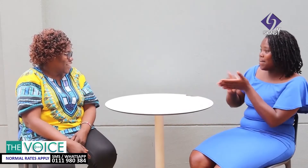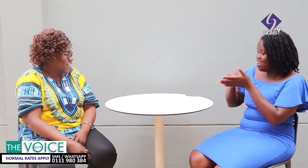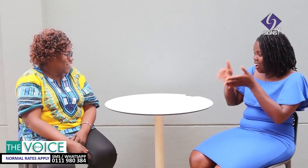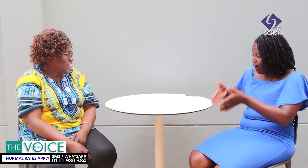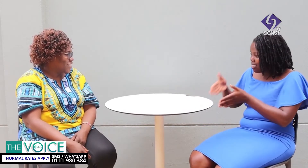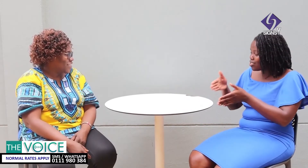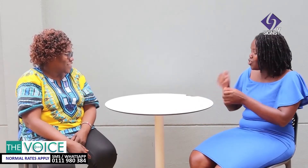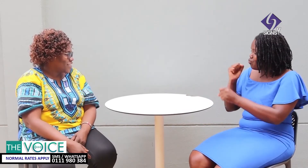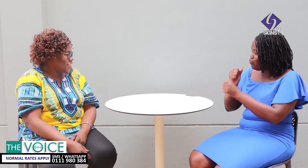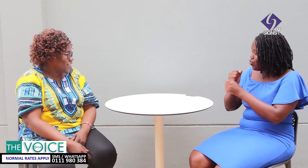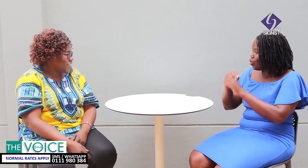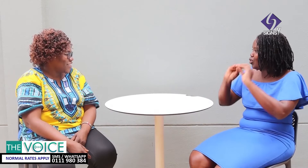job.